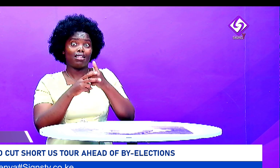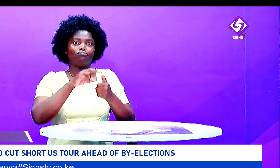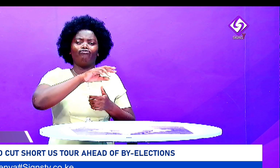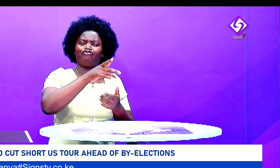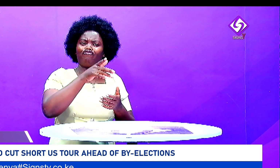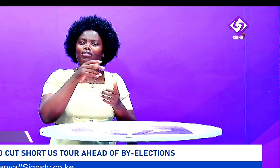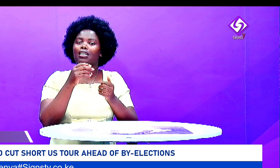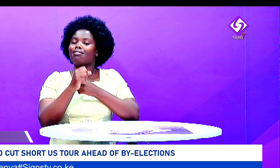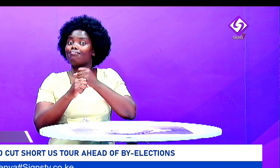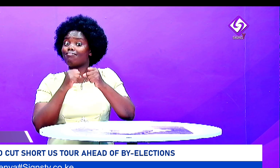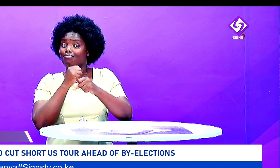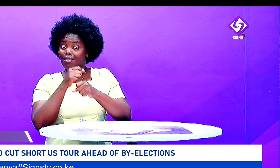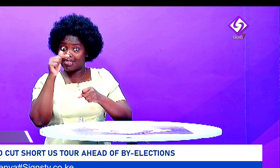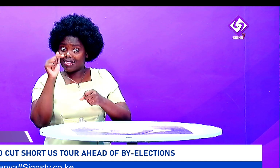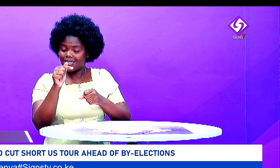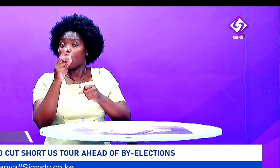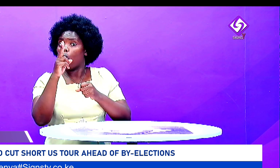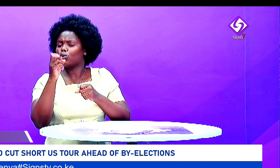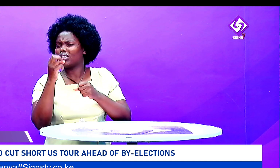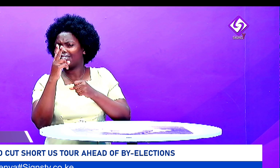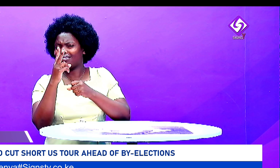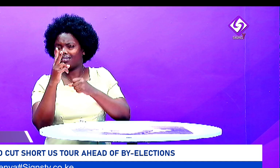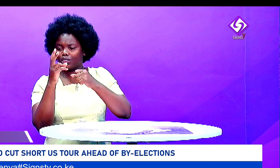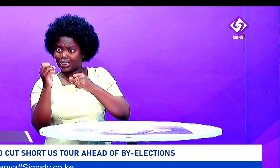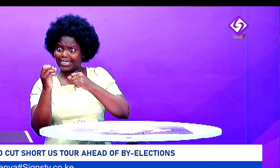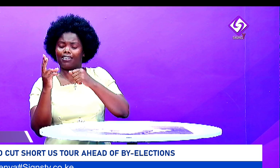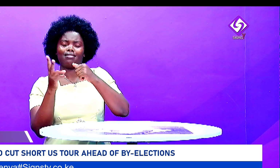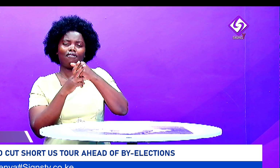that are scheduled for November this year,